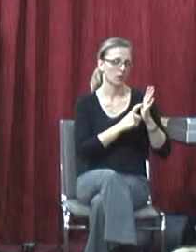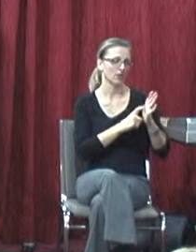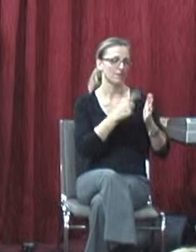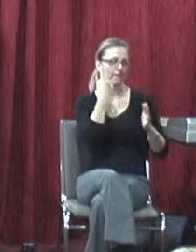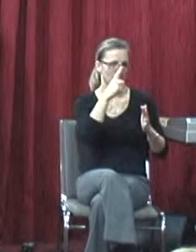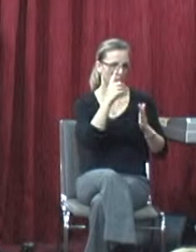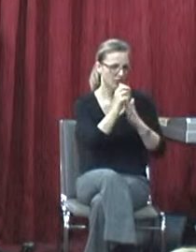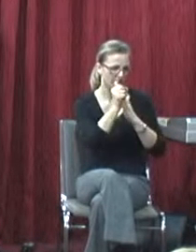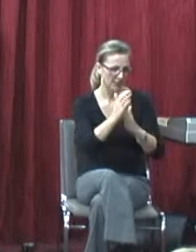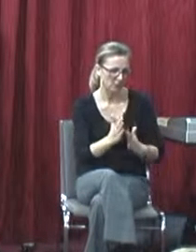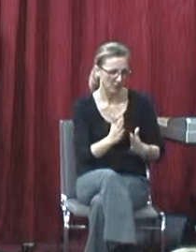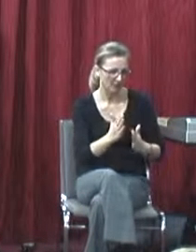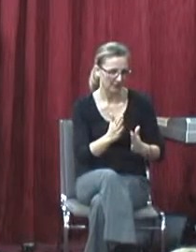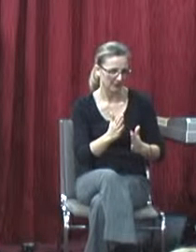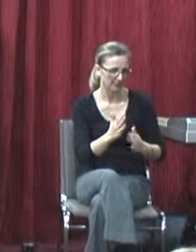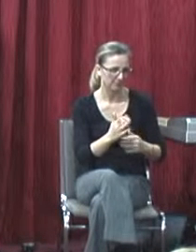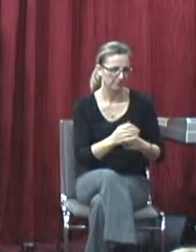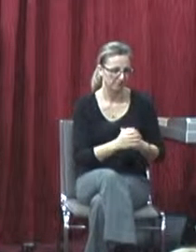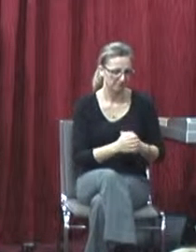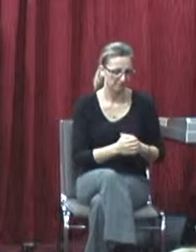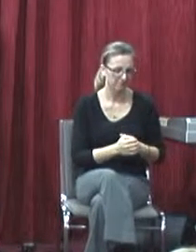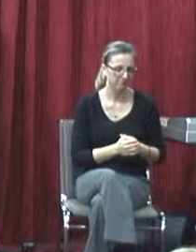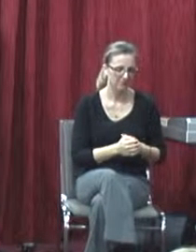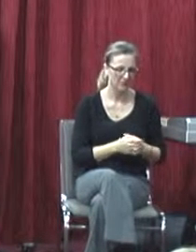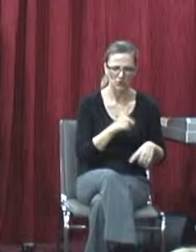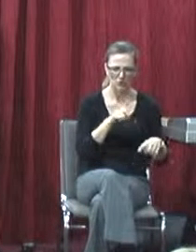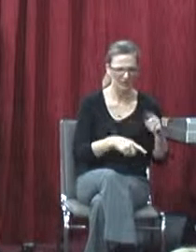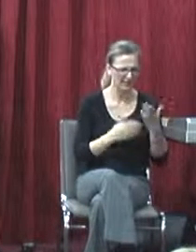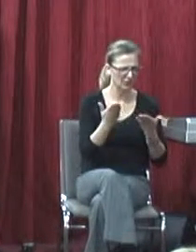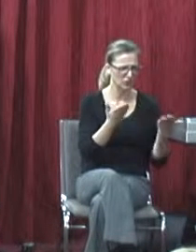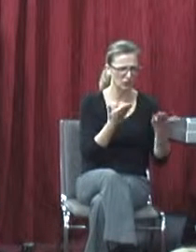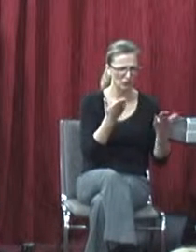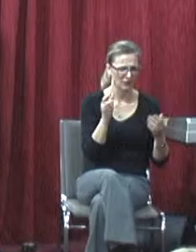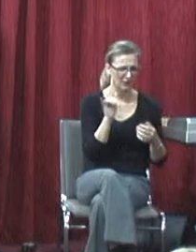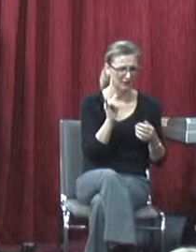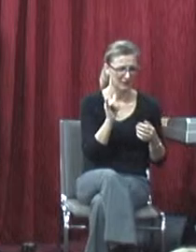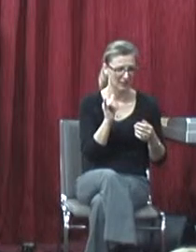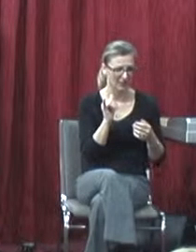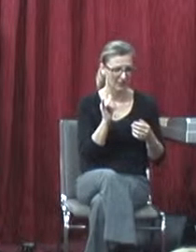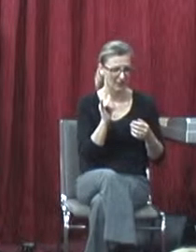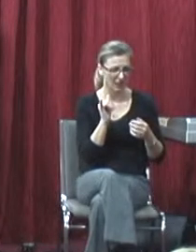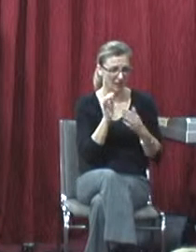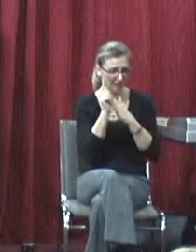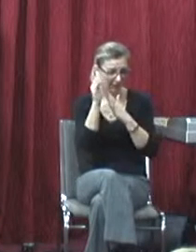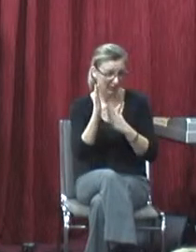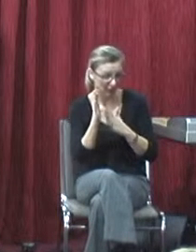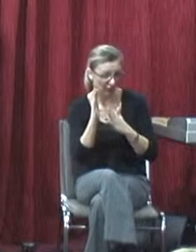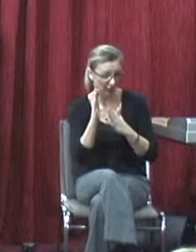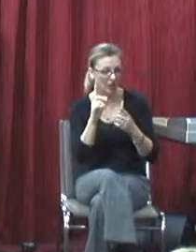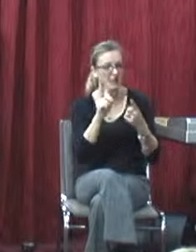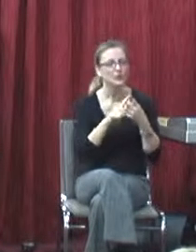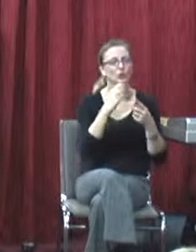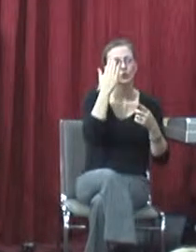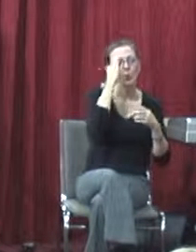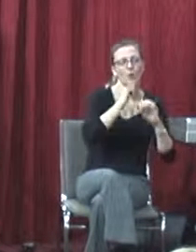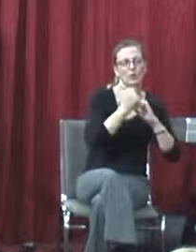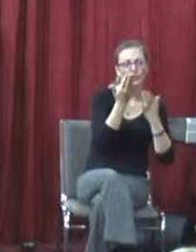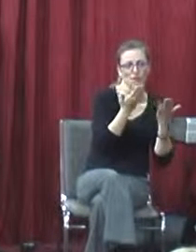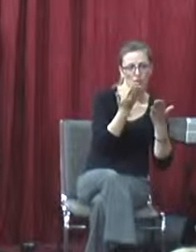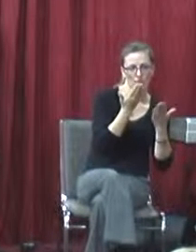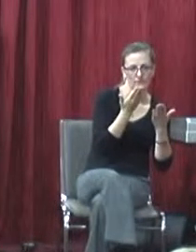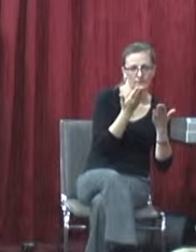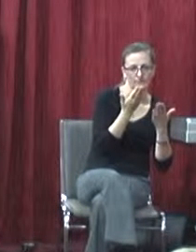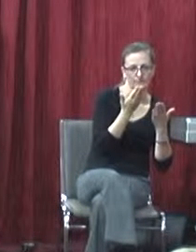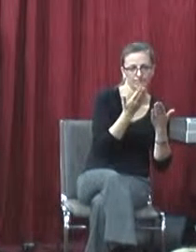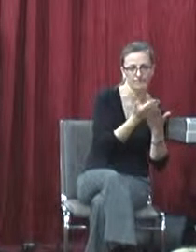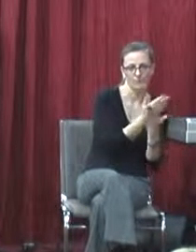God. Because you can't serve as a leader unless you know how to serve. Okay? And here's